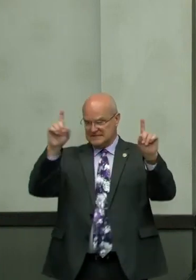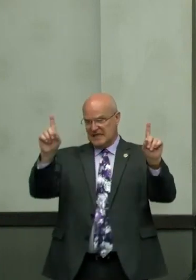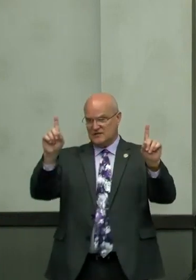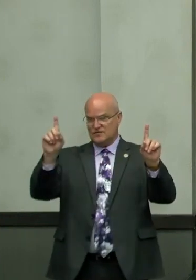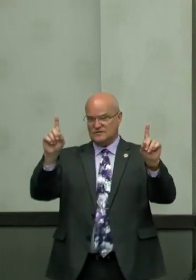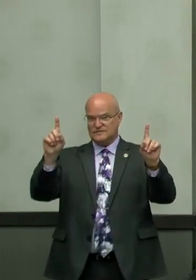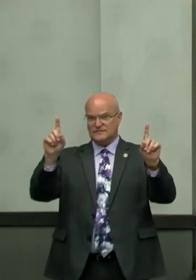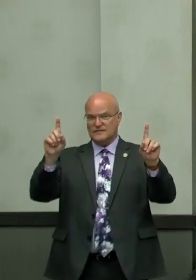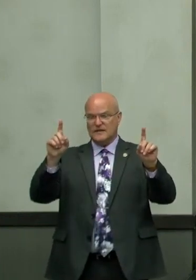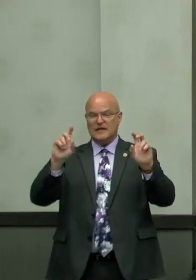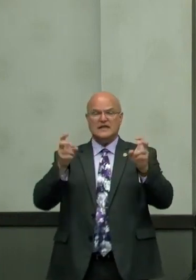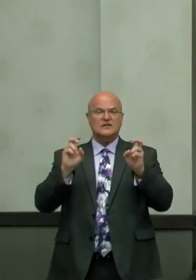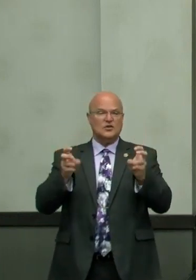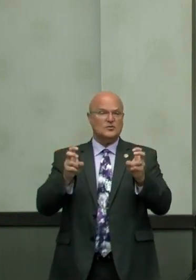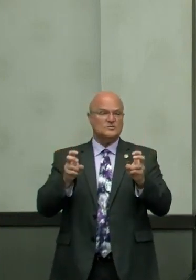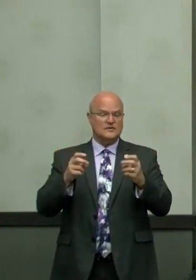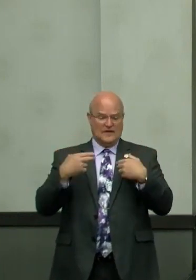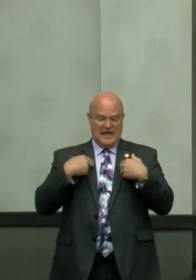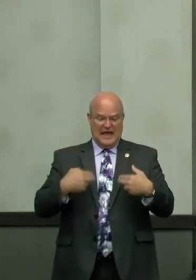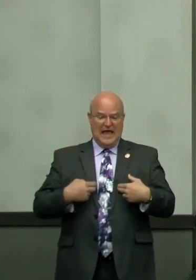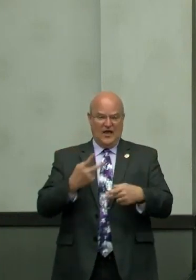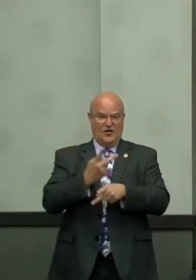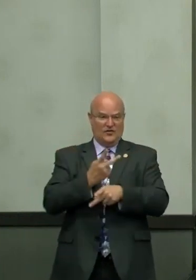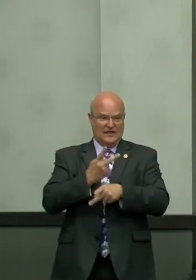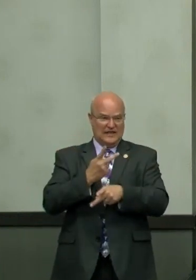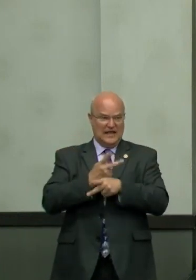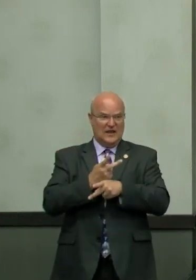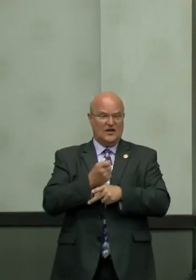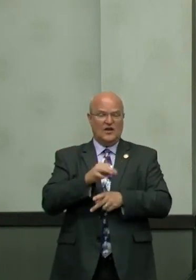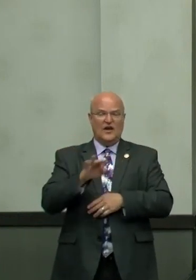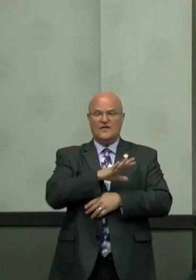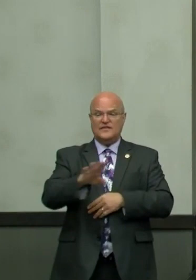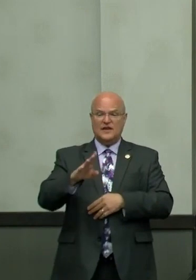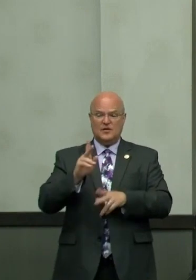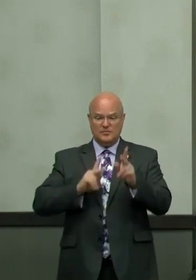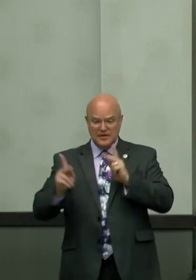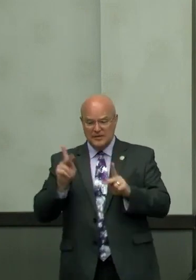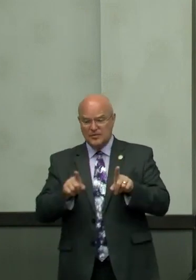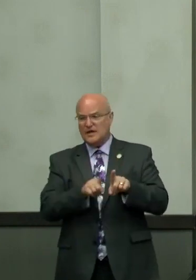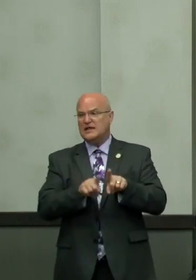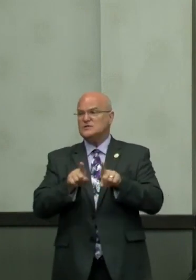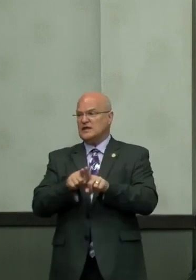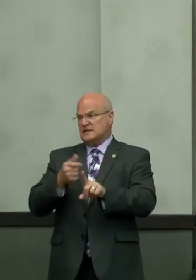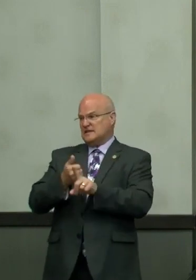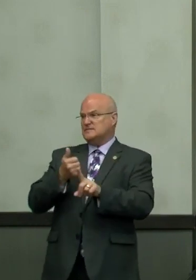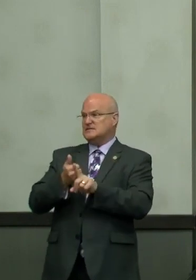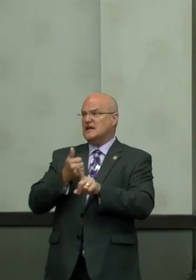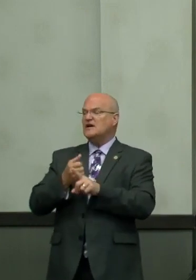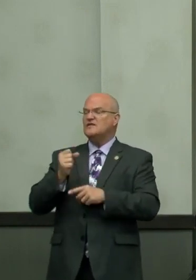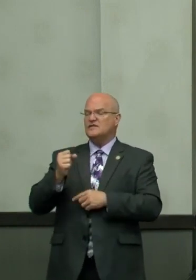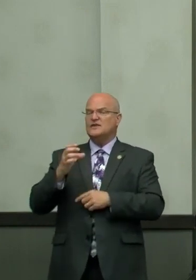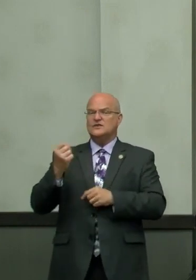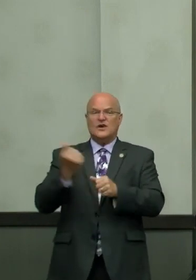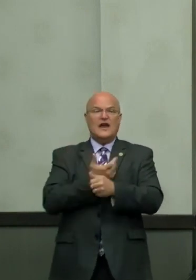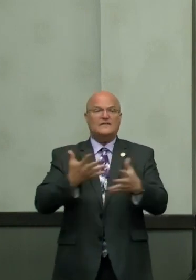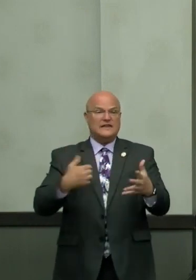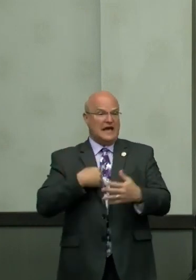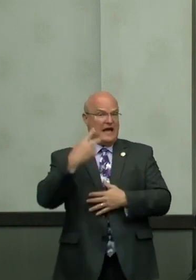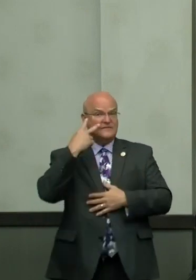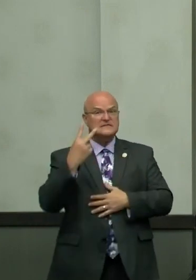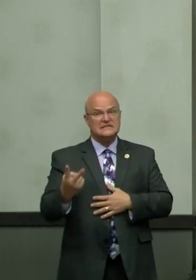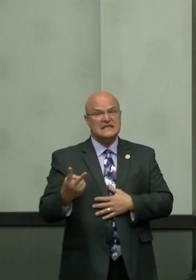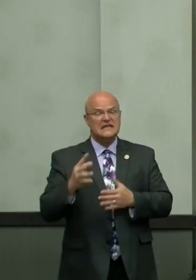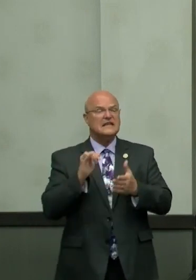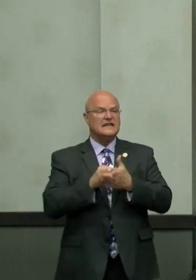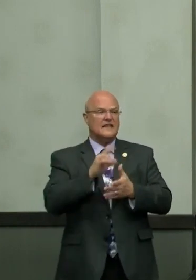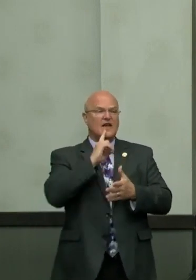successful in terms of health care of their patrons as well as themselves. And so everything I've seen is